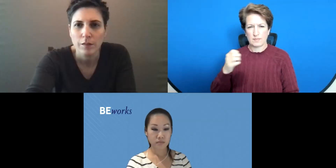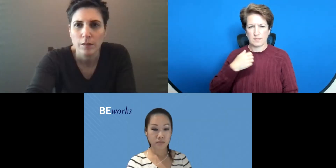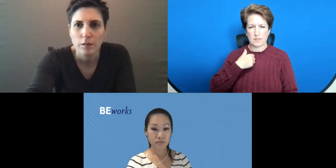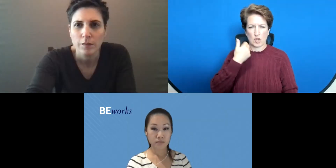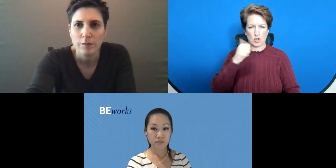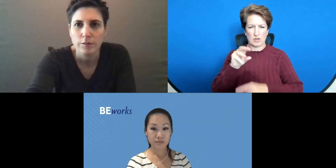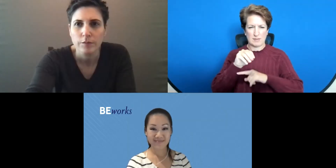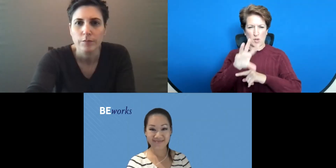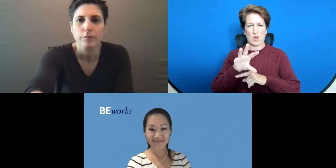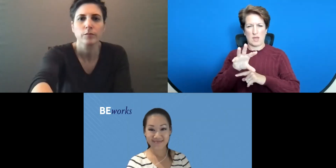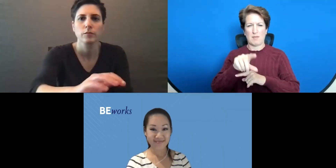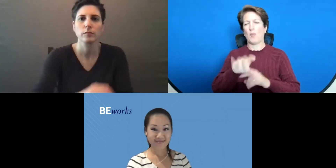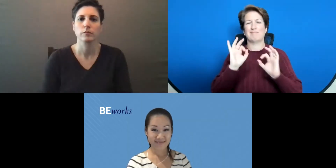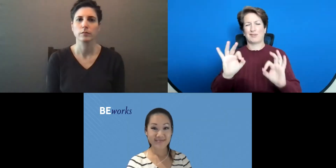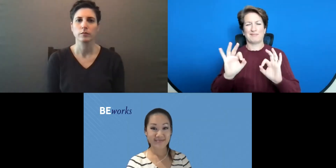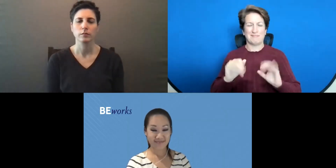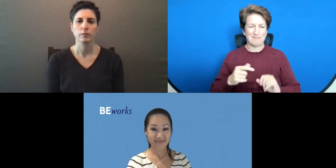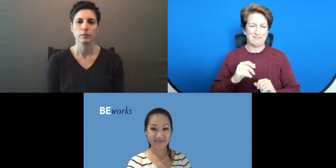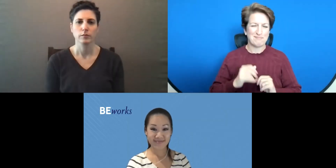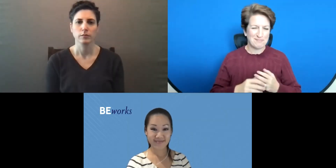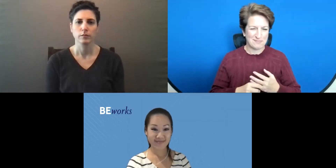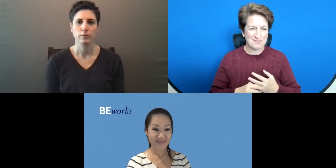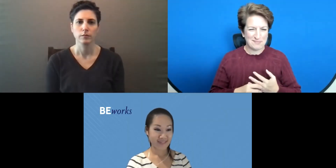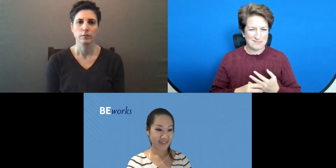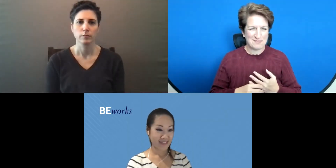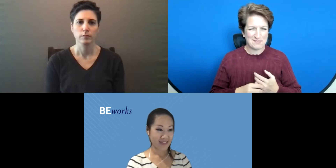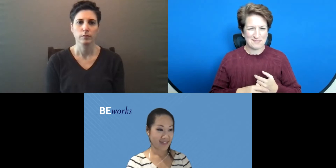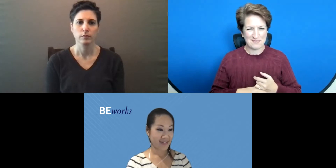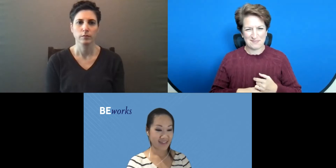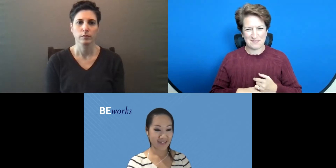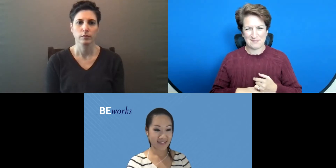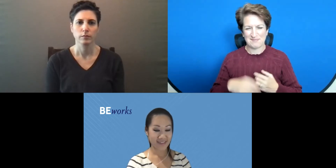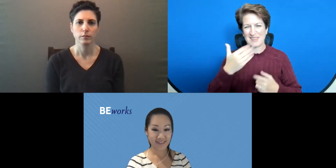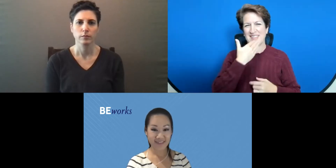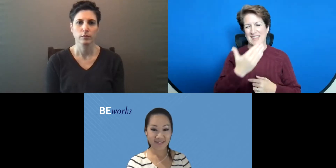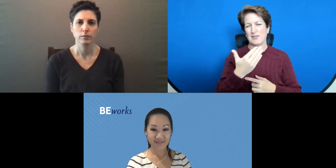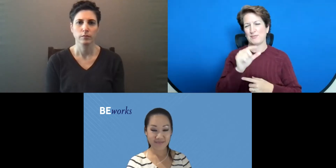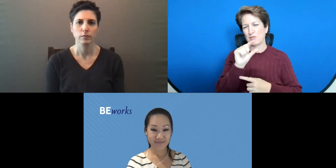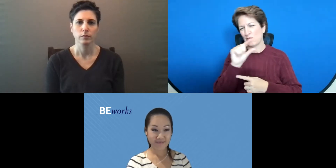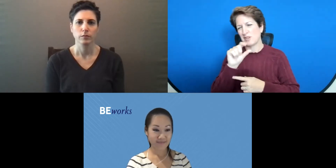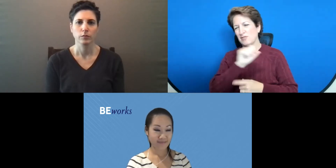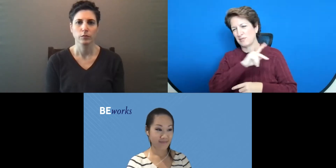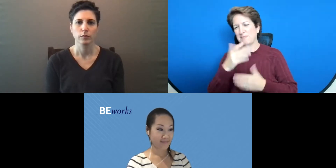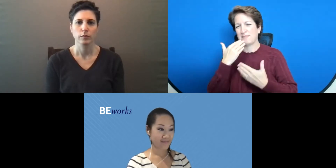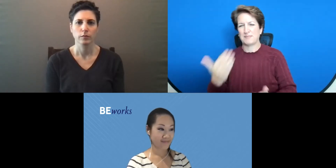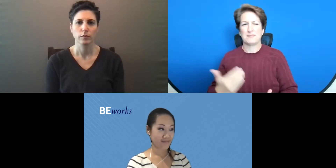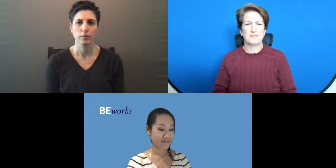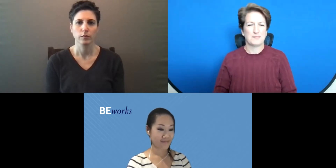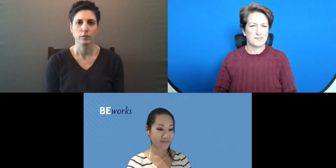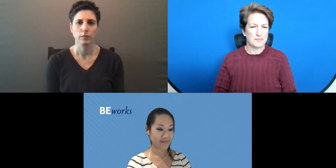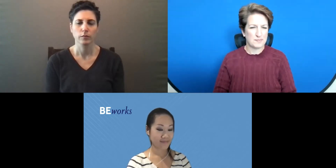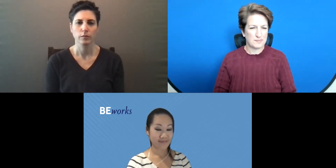Oh, there you are. Perfect. Thank you, Gloria and Sharon. Wonderful. So a